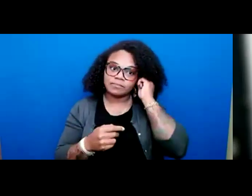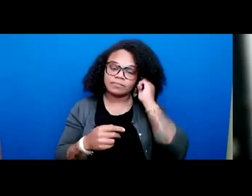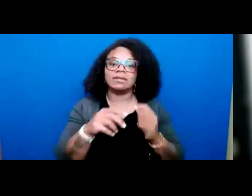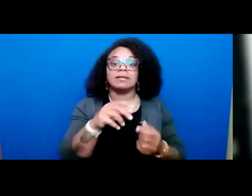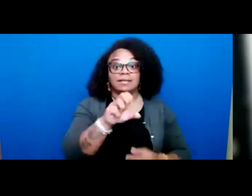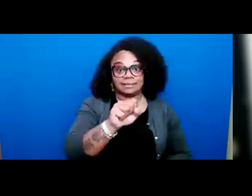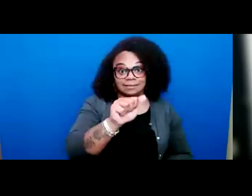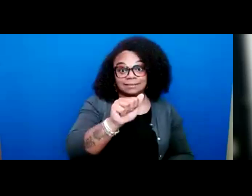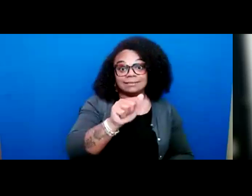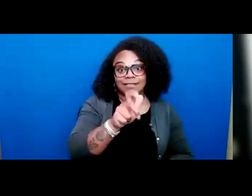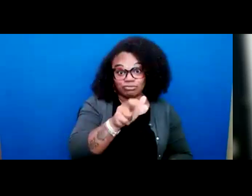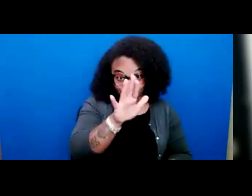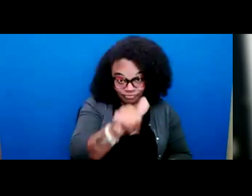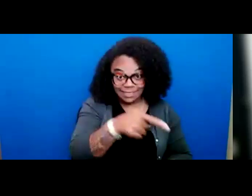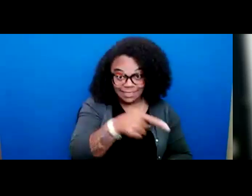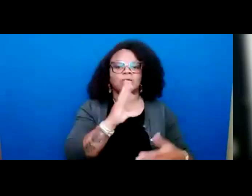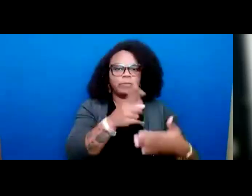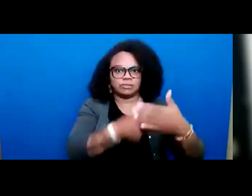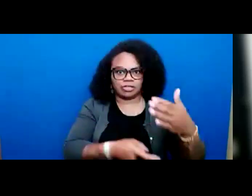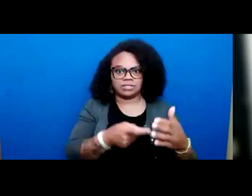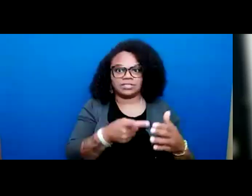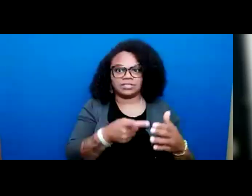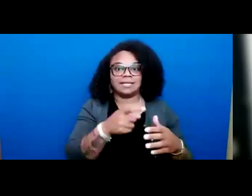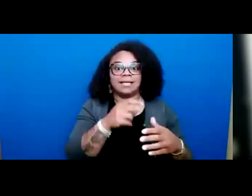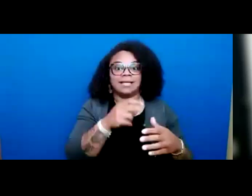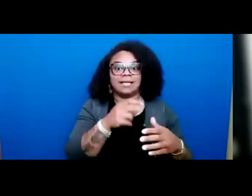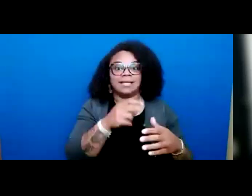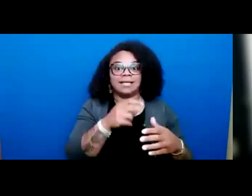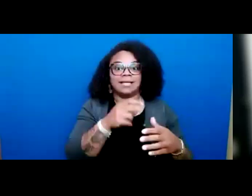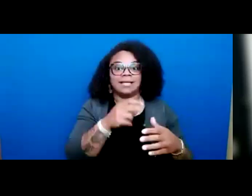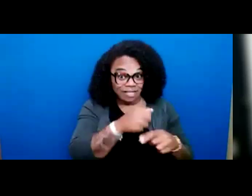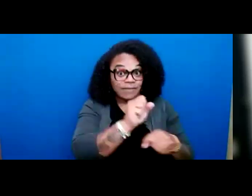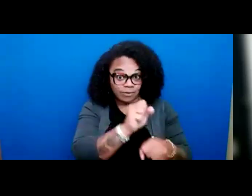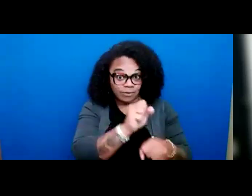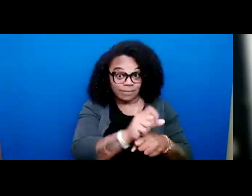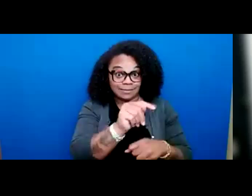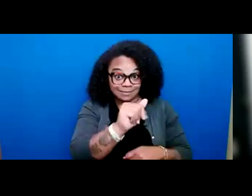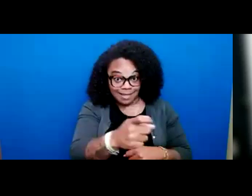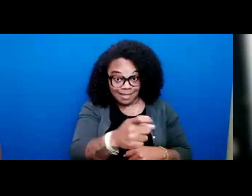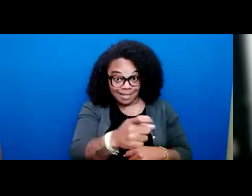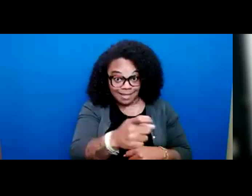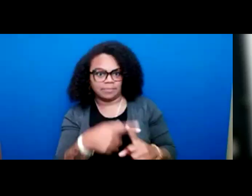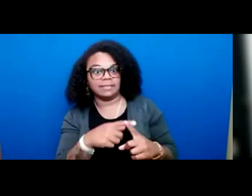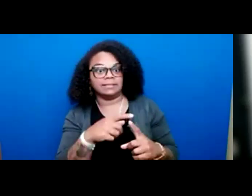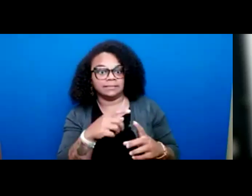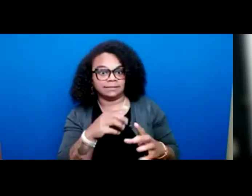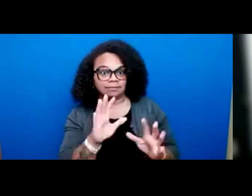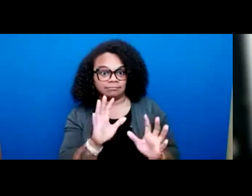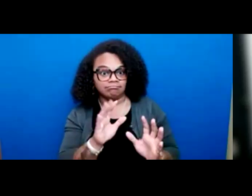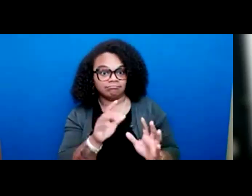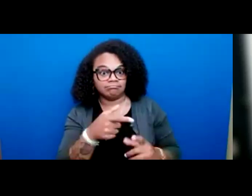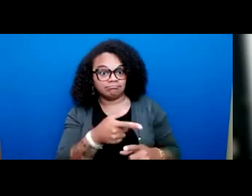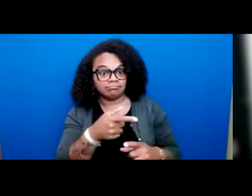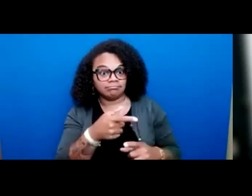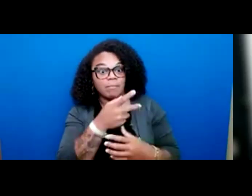income tax and self-employment taxes, just like a sole proprietor's earnings. And the distributions are generally not